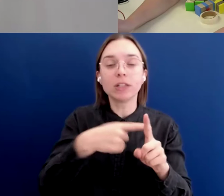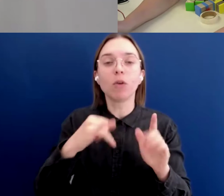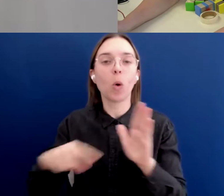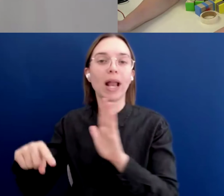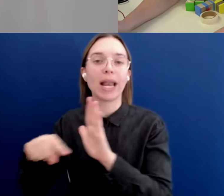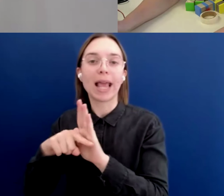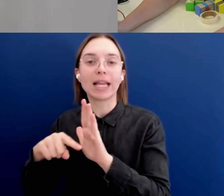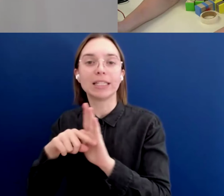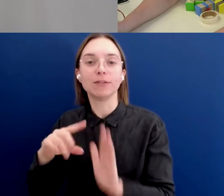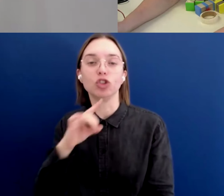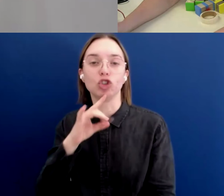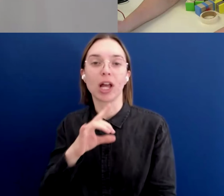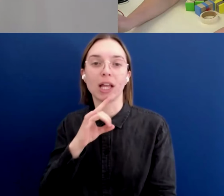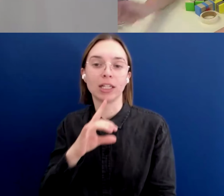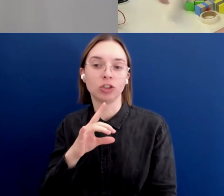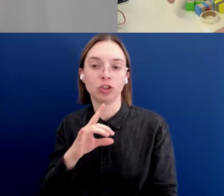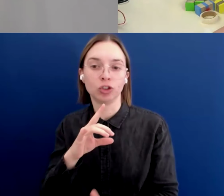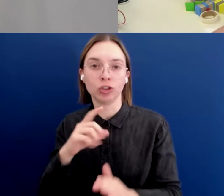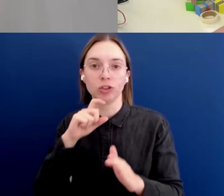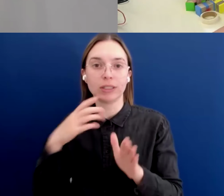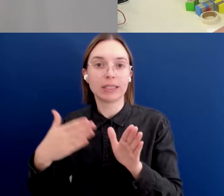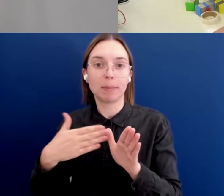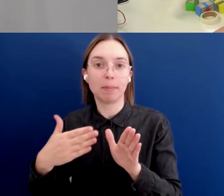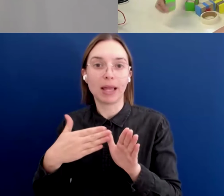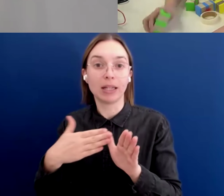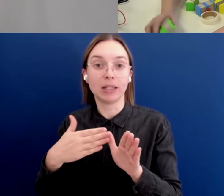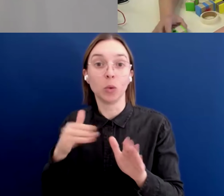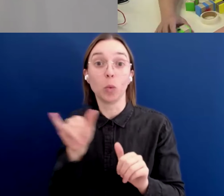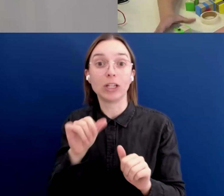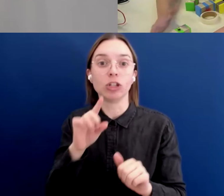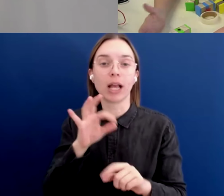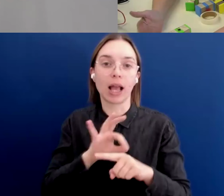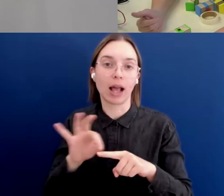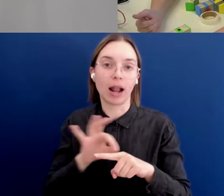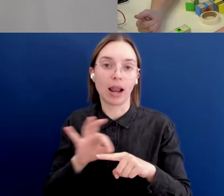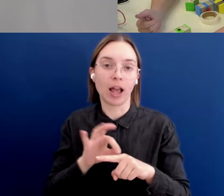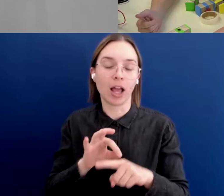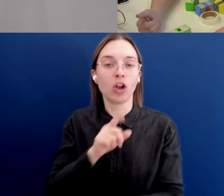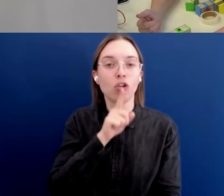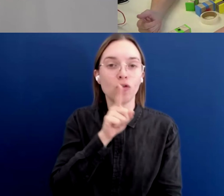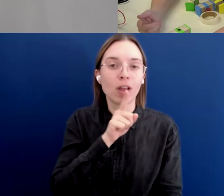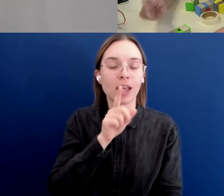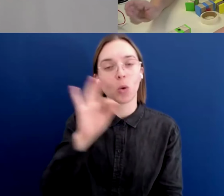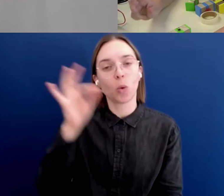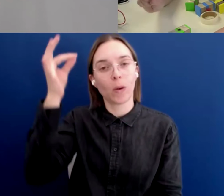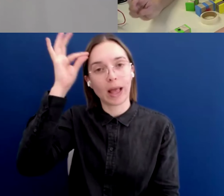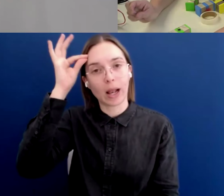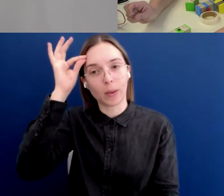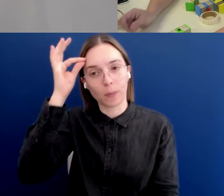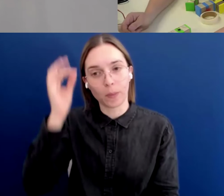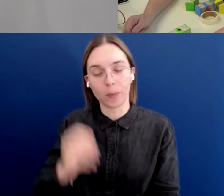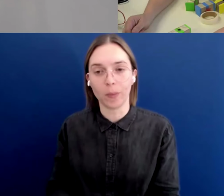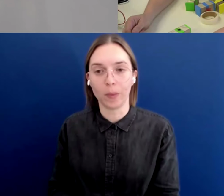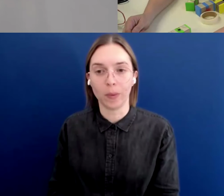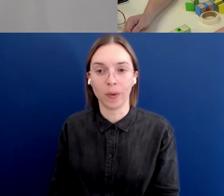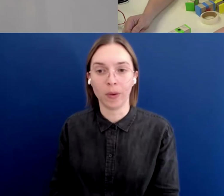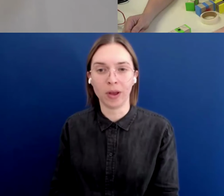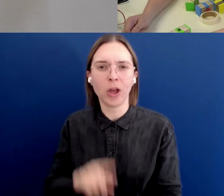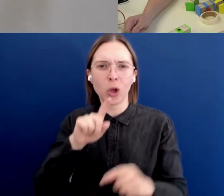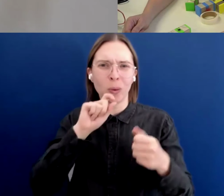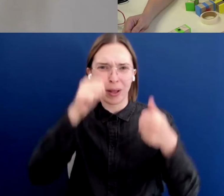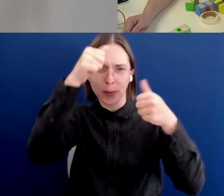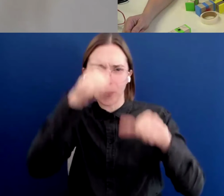depending which direction they are. That's the first one we use. Me being who I am, you'll get to know me a little bit by the end of the